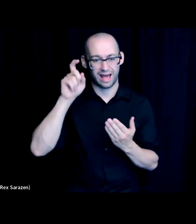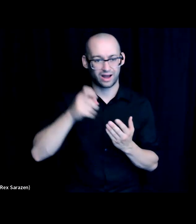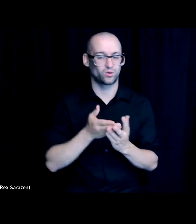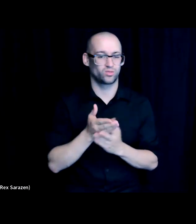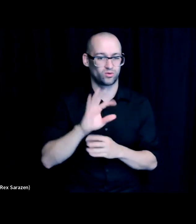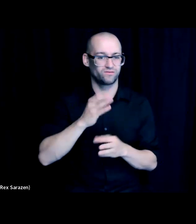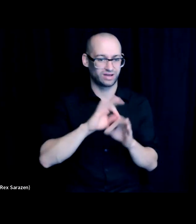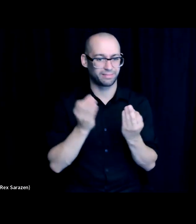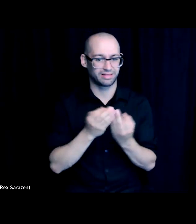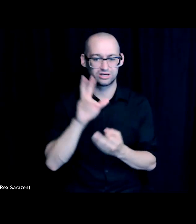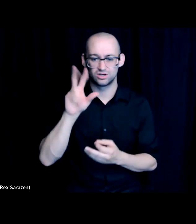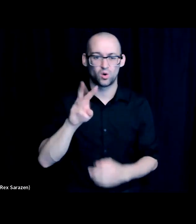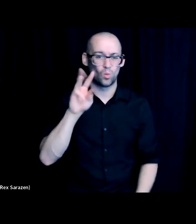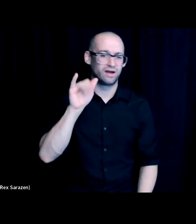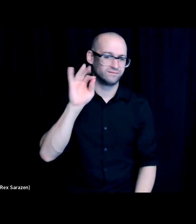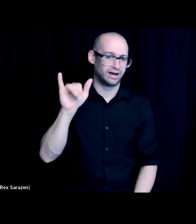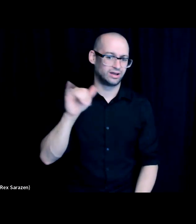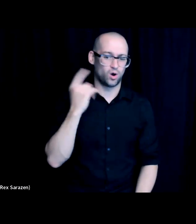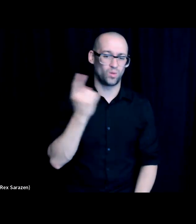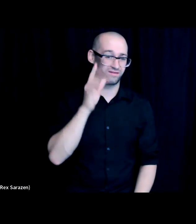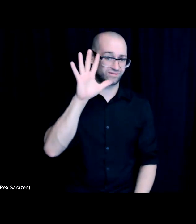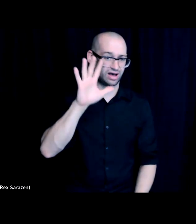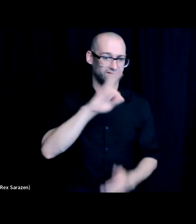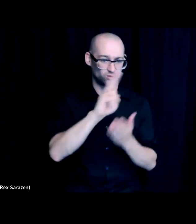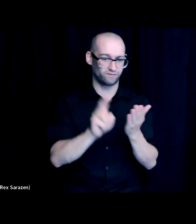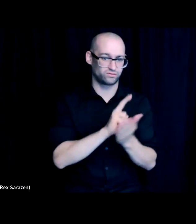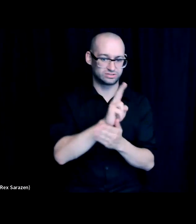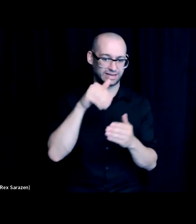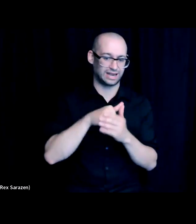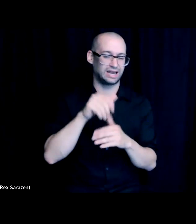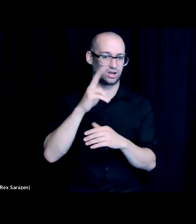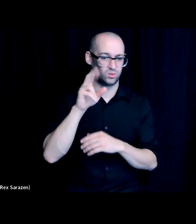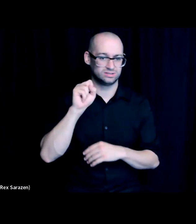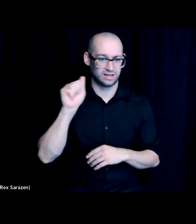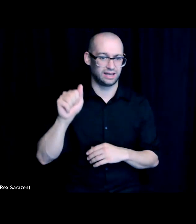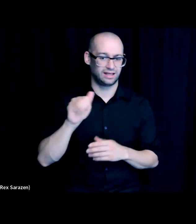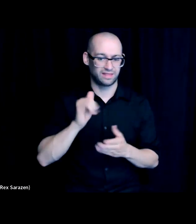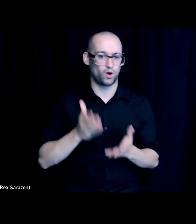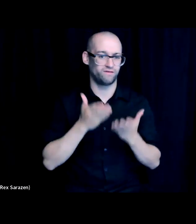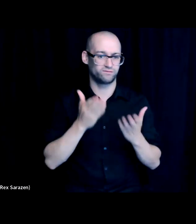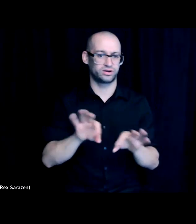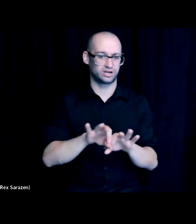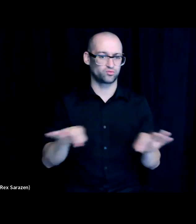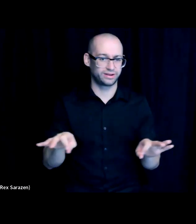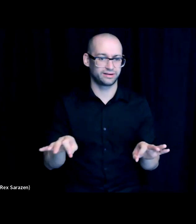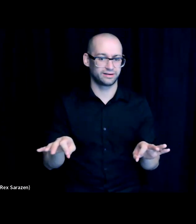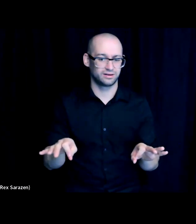no Wi-Fi, and there's only 5 universities in the whole country that offer degrees, accredited